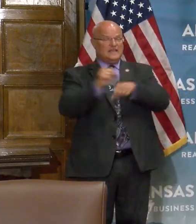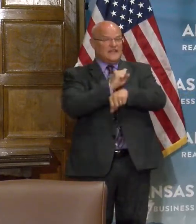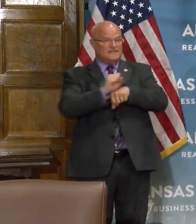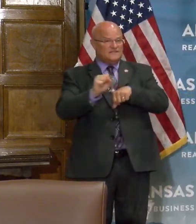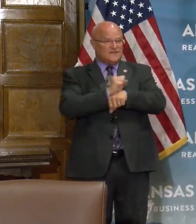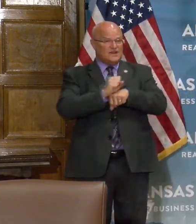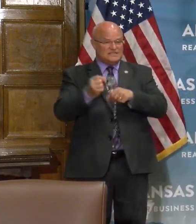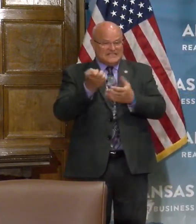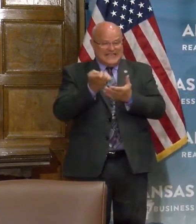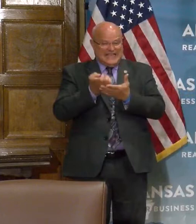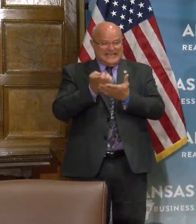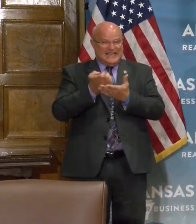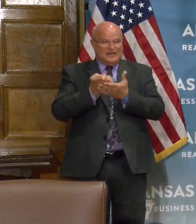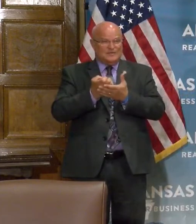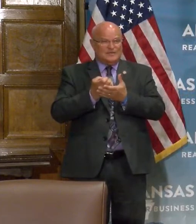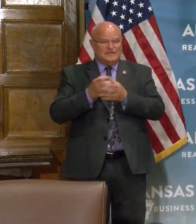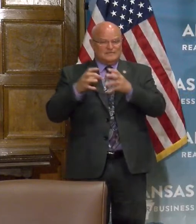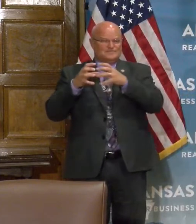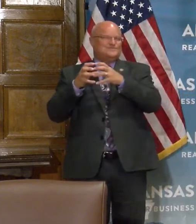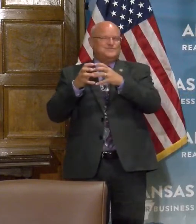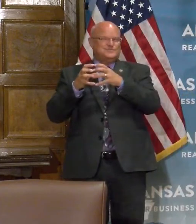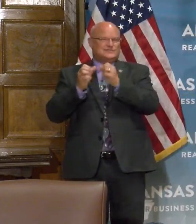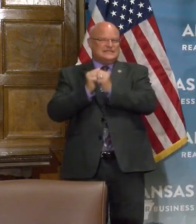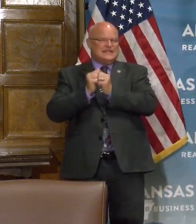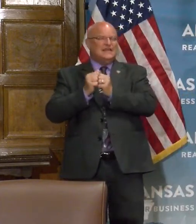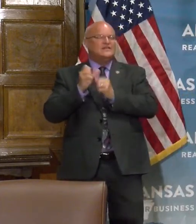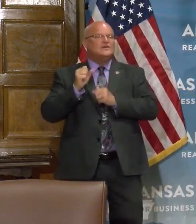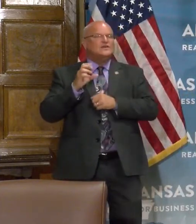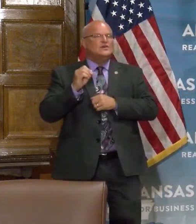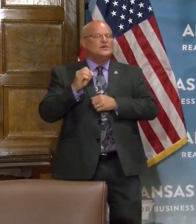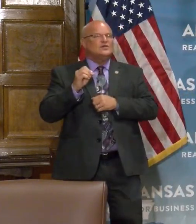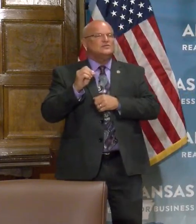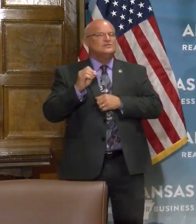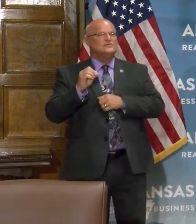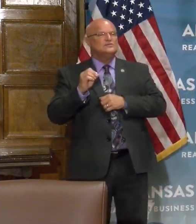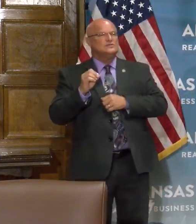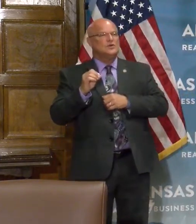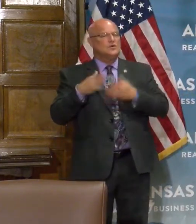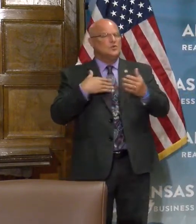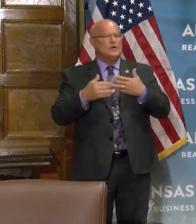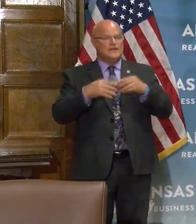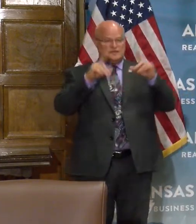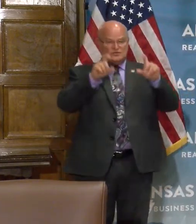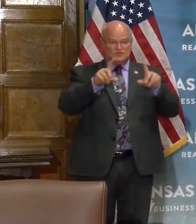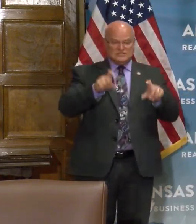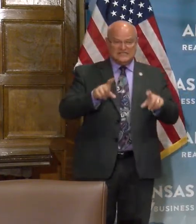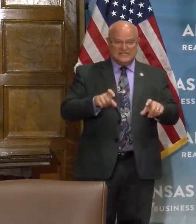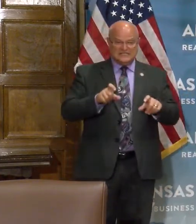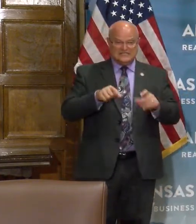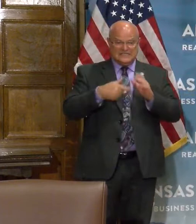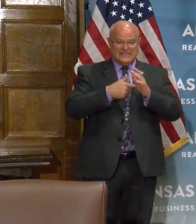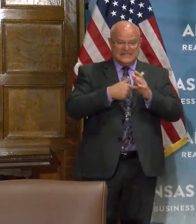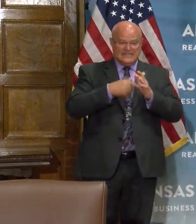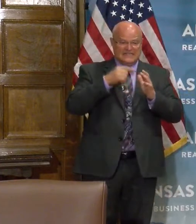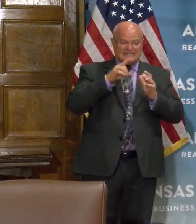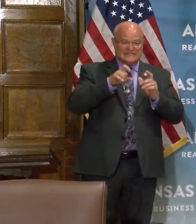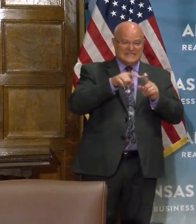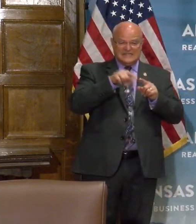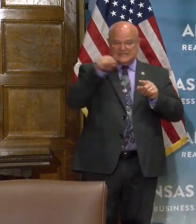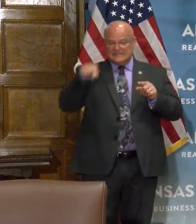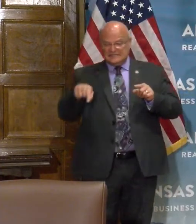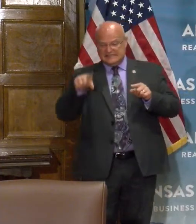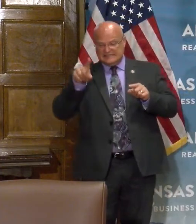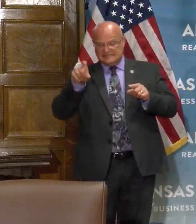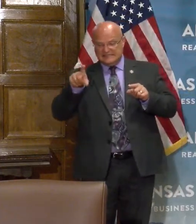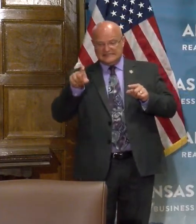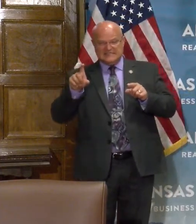function economically, they're a unit. And so whether you're testing this side or that side of the county